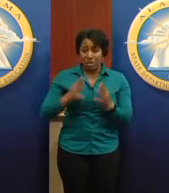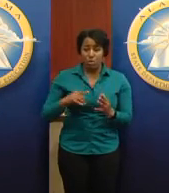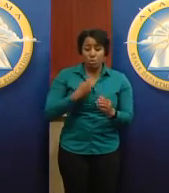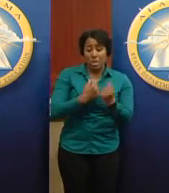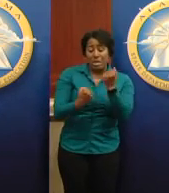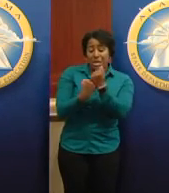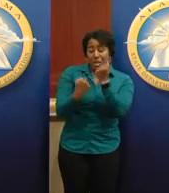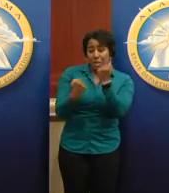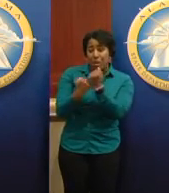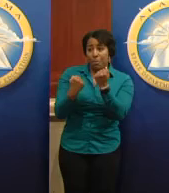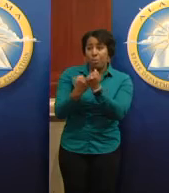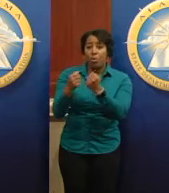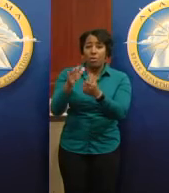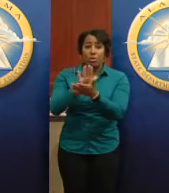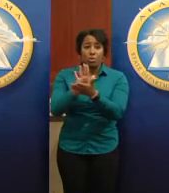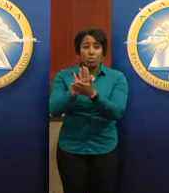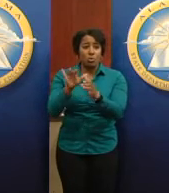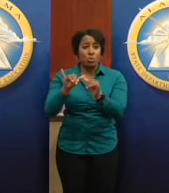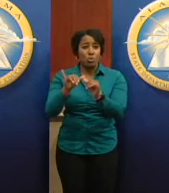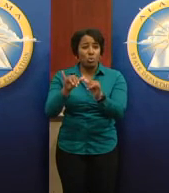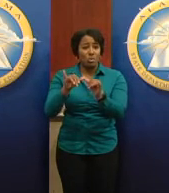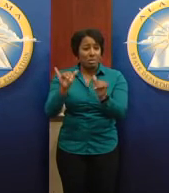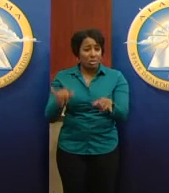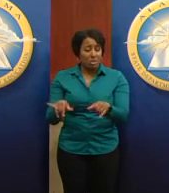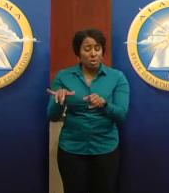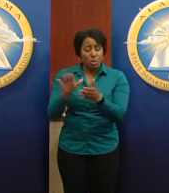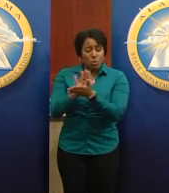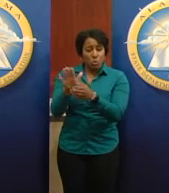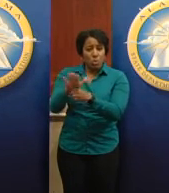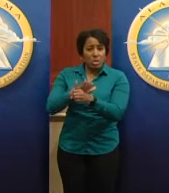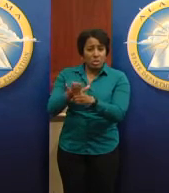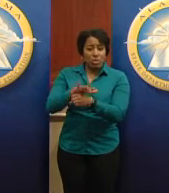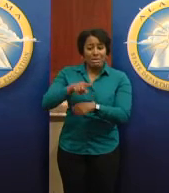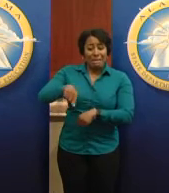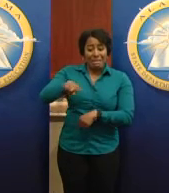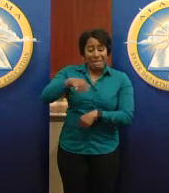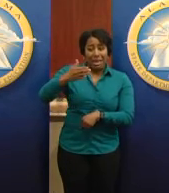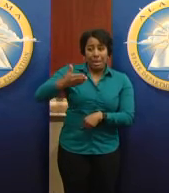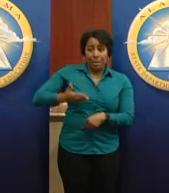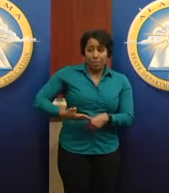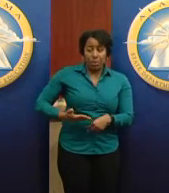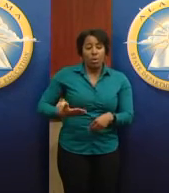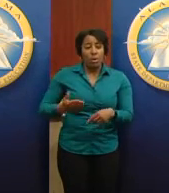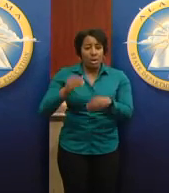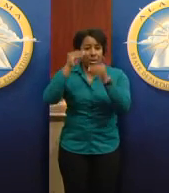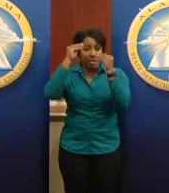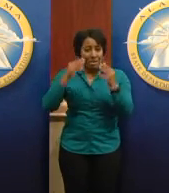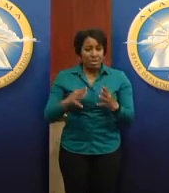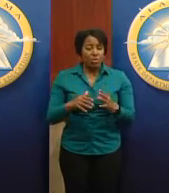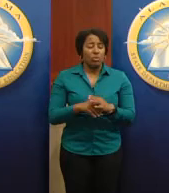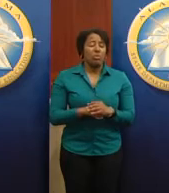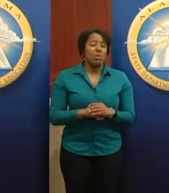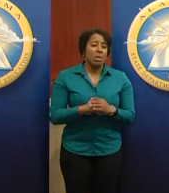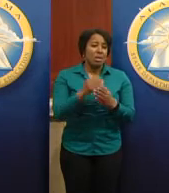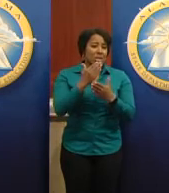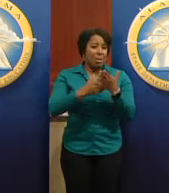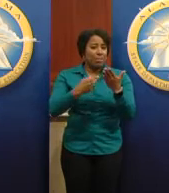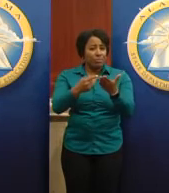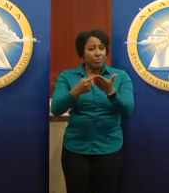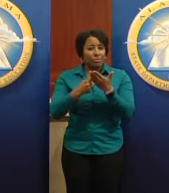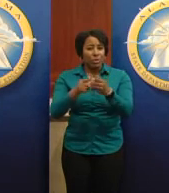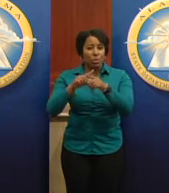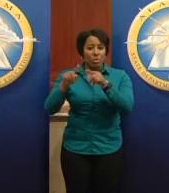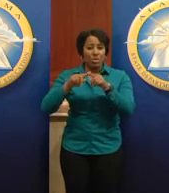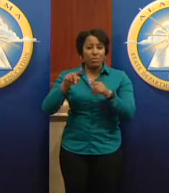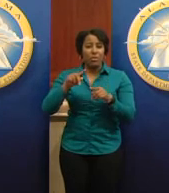they employ and work with their teachers. And so we have been working with them. Some of the discussions earlier this week were about personnel